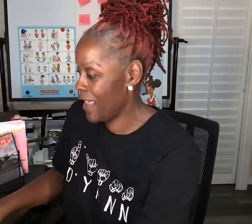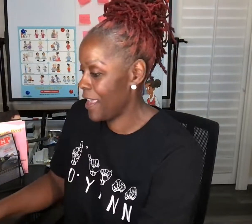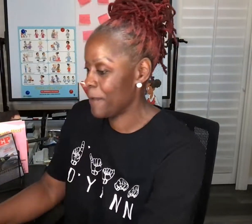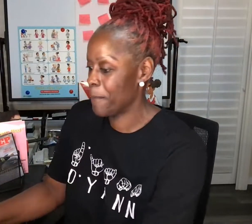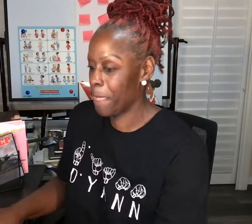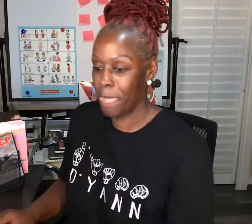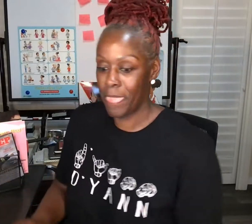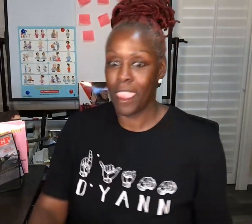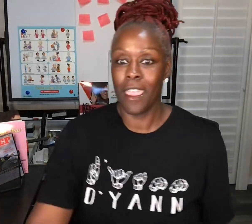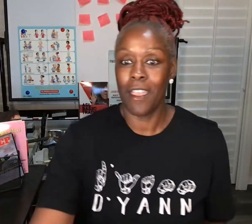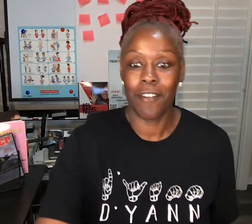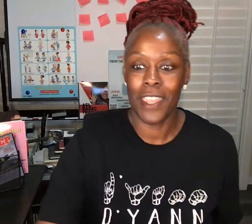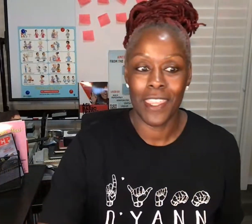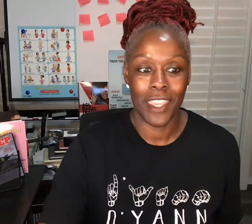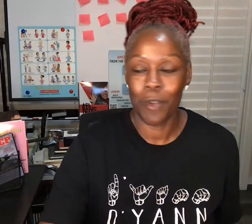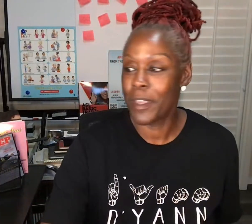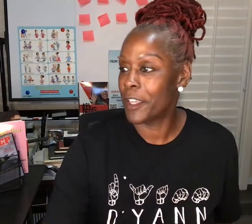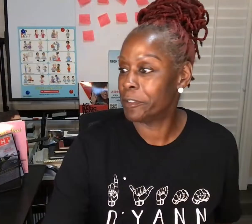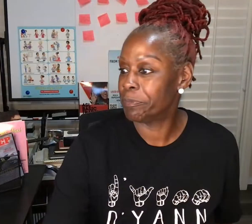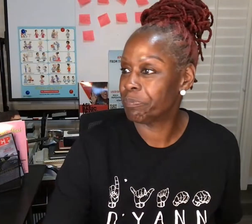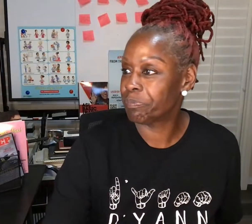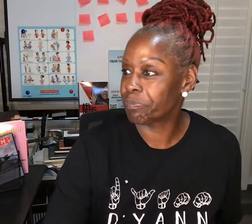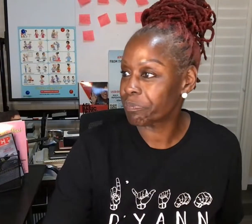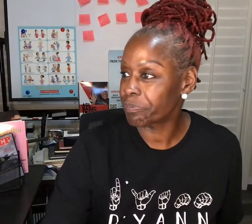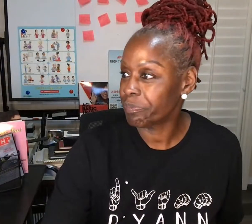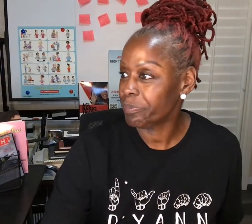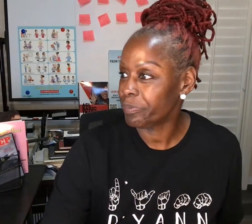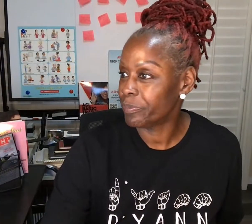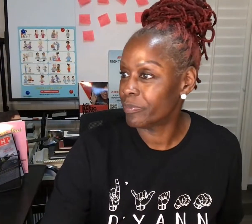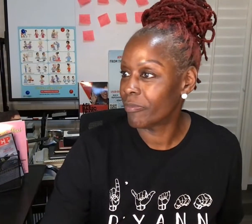way. All right, here we go.